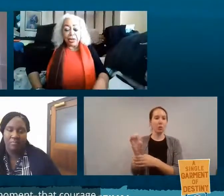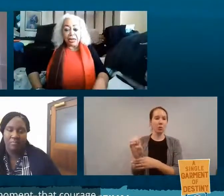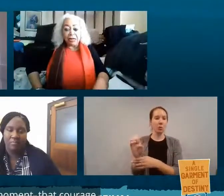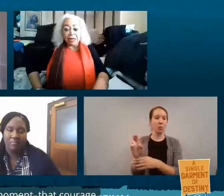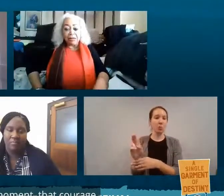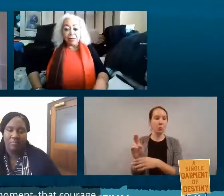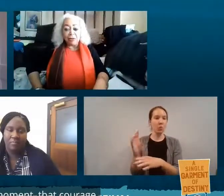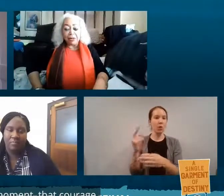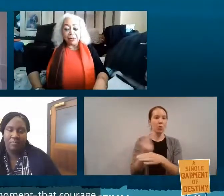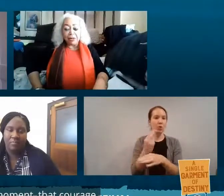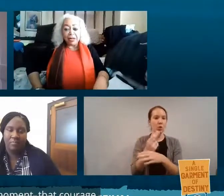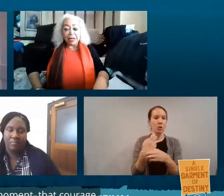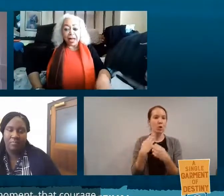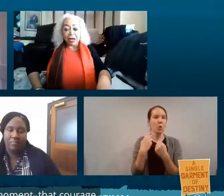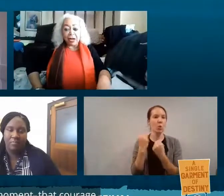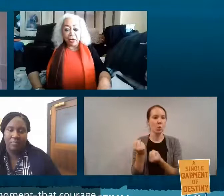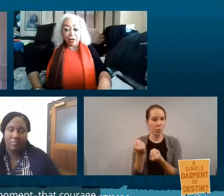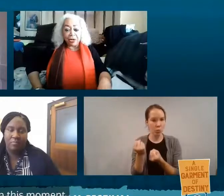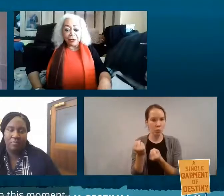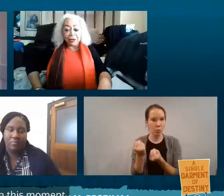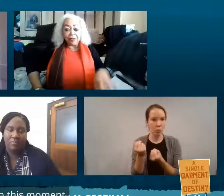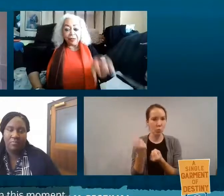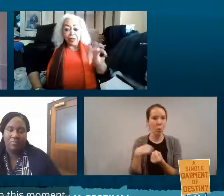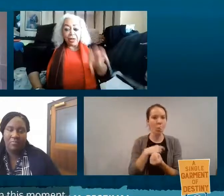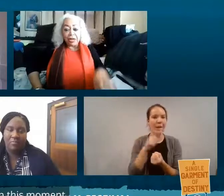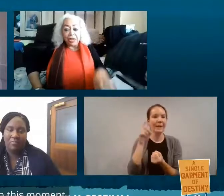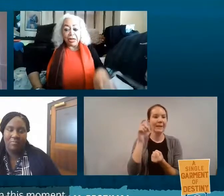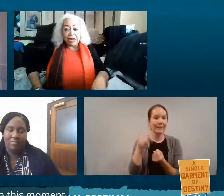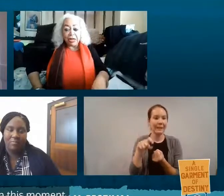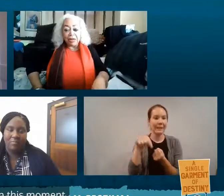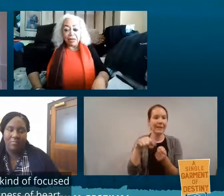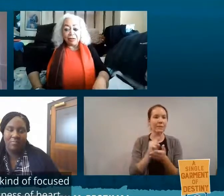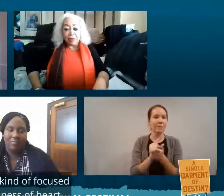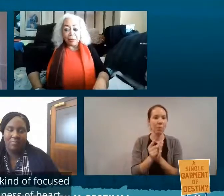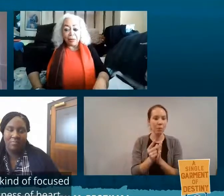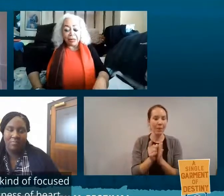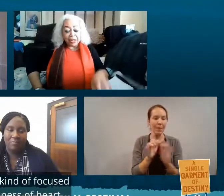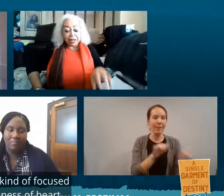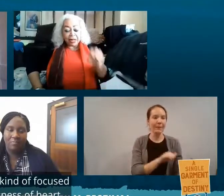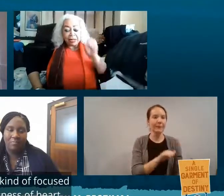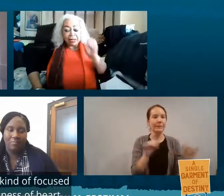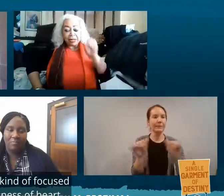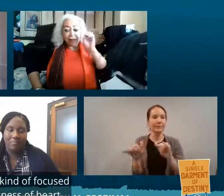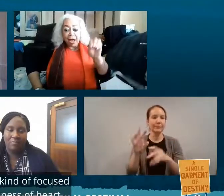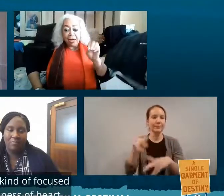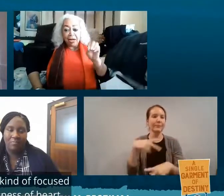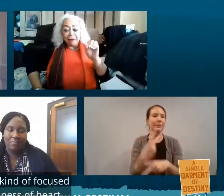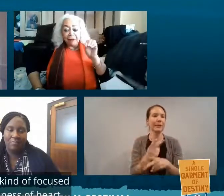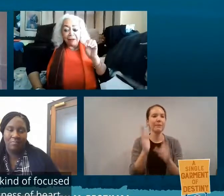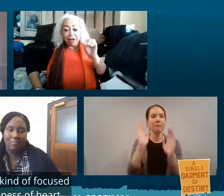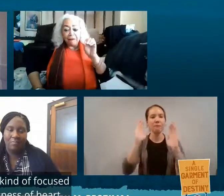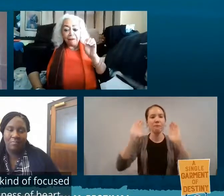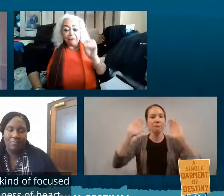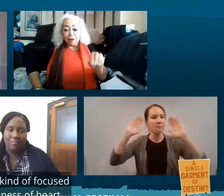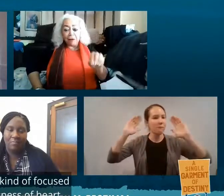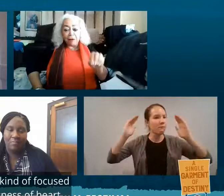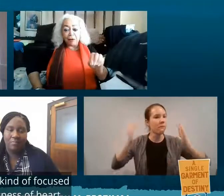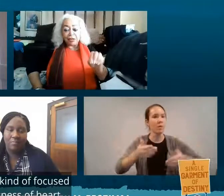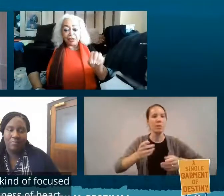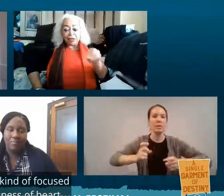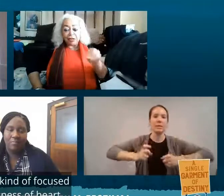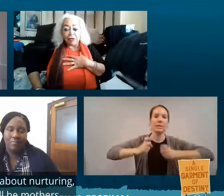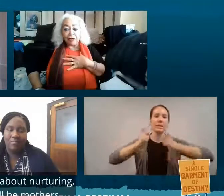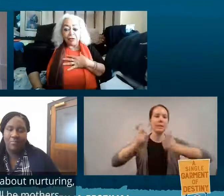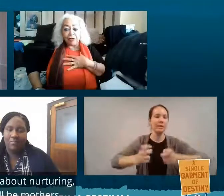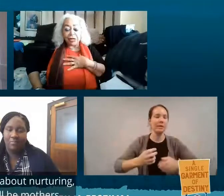at this moment that courage. We need in this moment that same kind of focused generousness